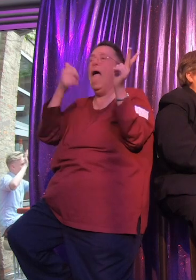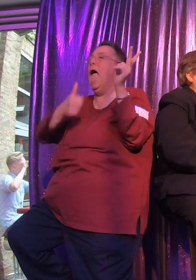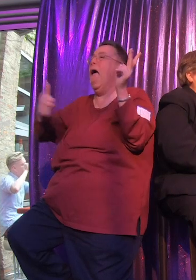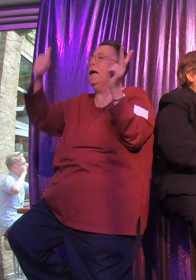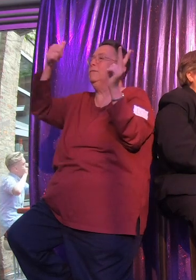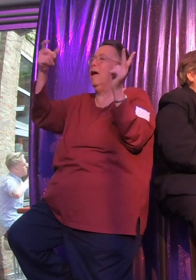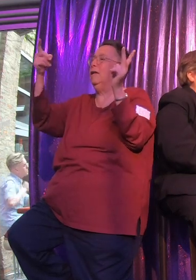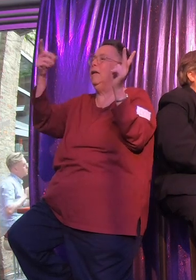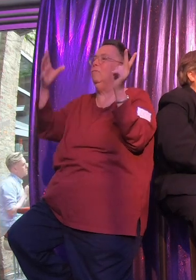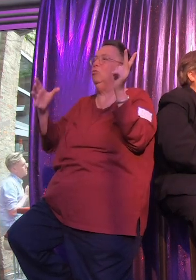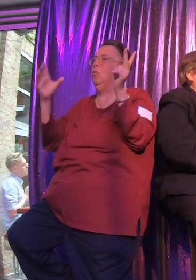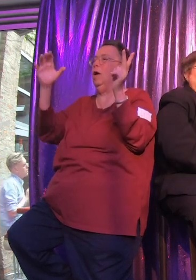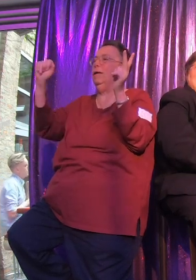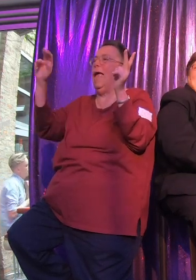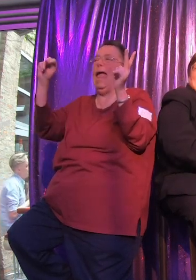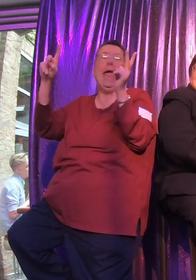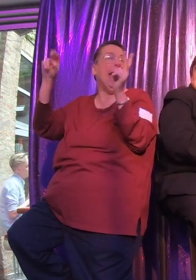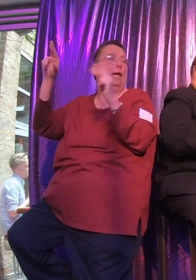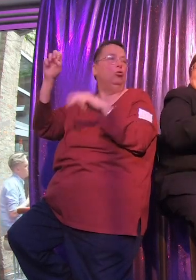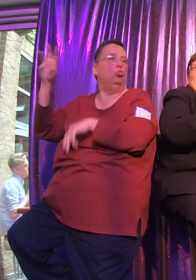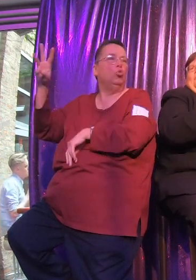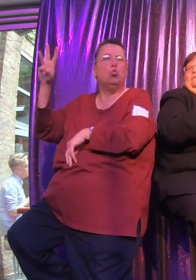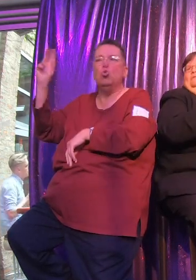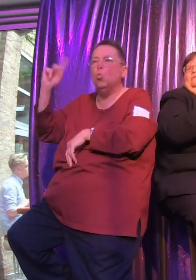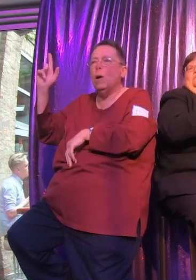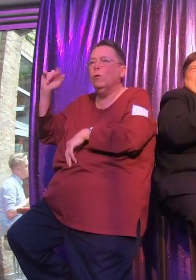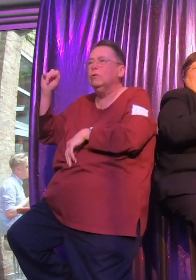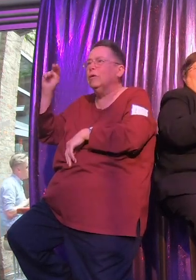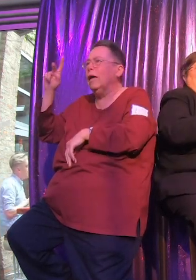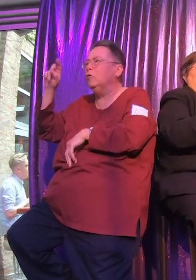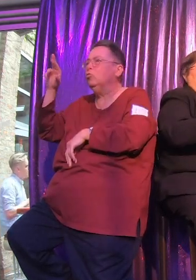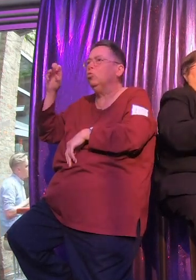executive director Andrew Davis,